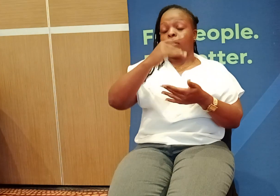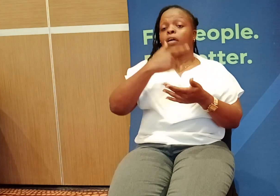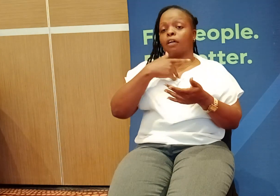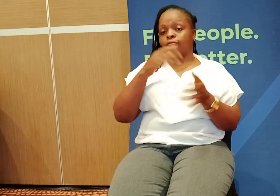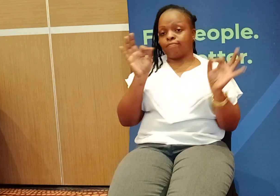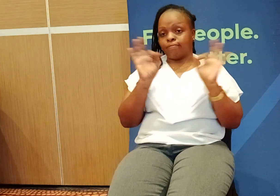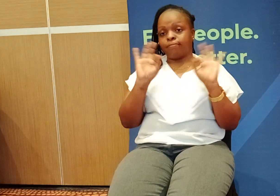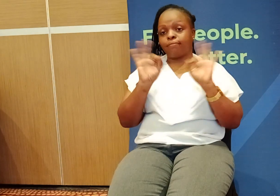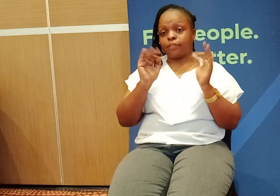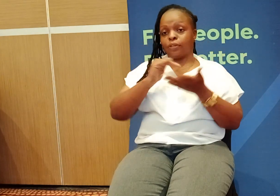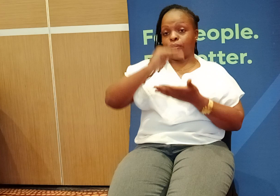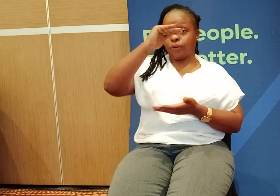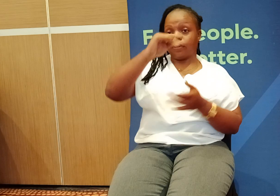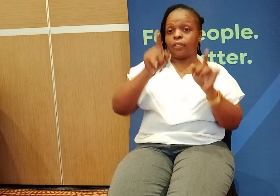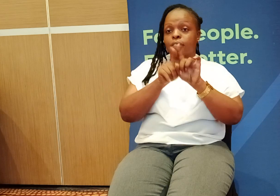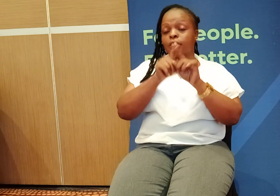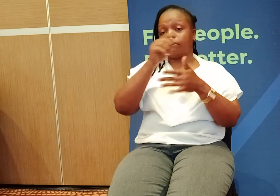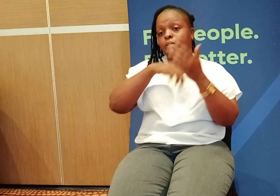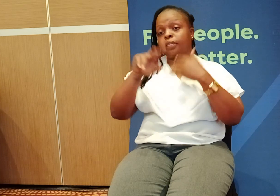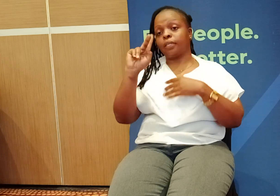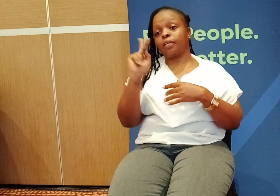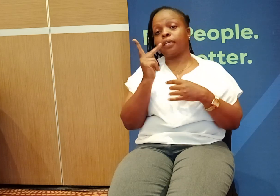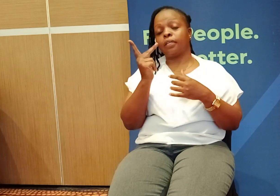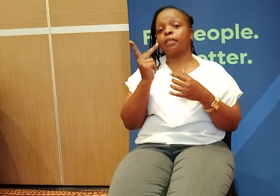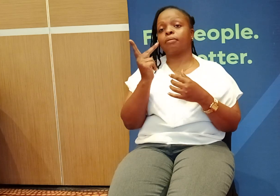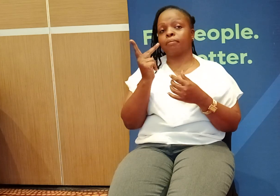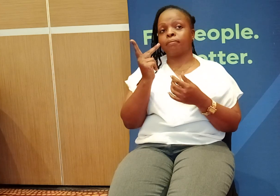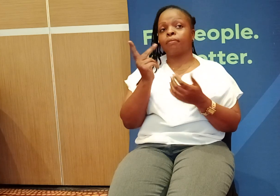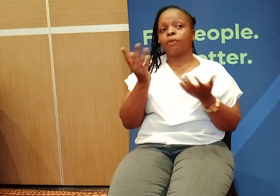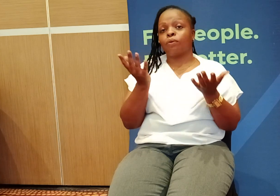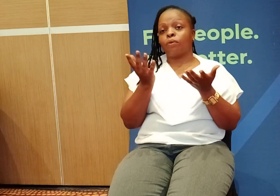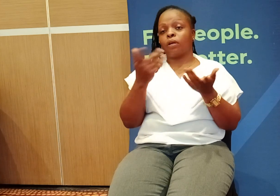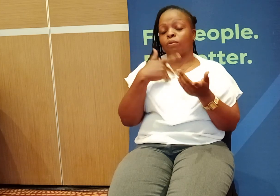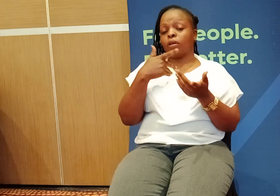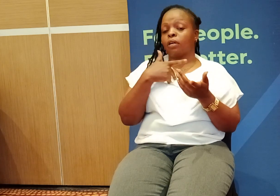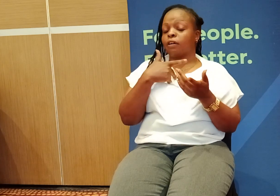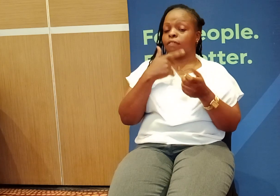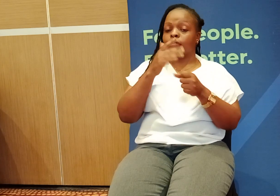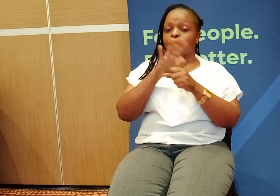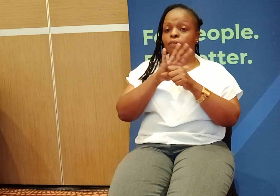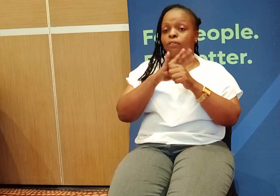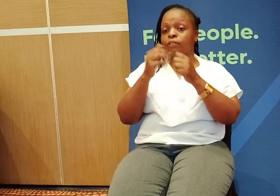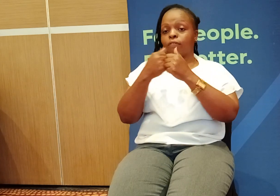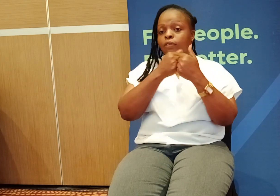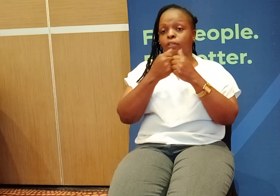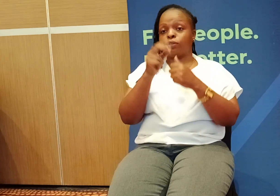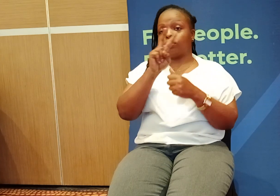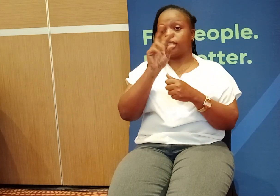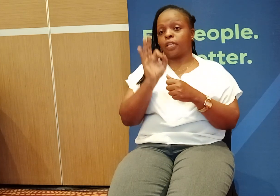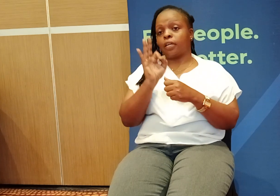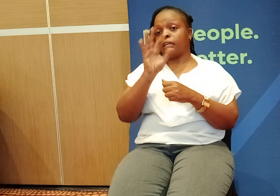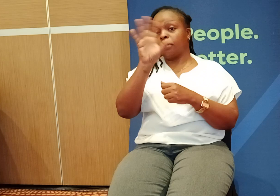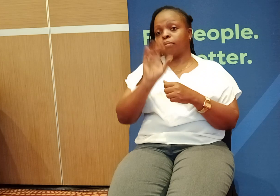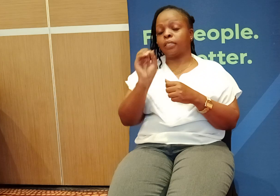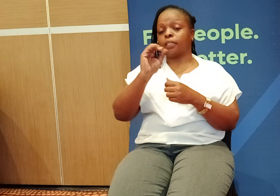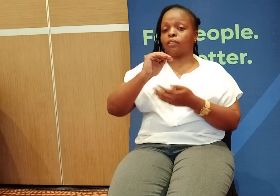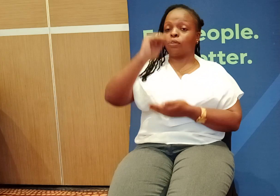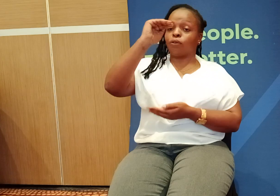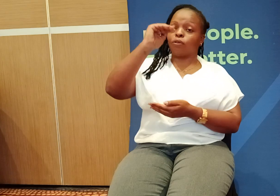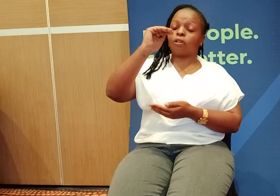fantastic growth. Even in Kenya, where we've had our own challenges. A 23% growth in gross loans is not a small